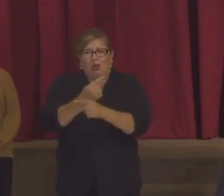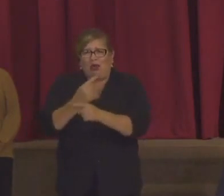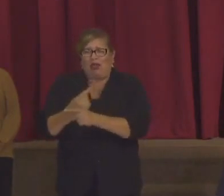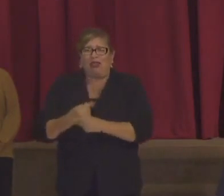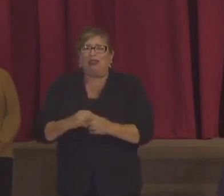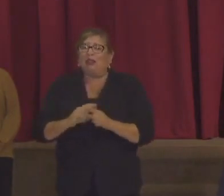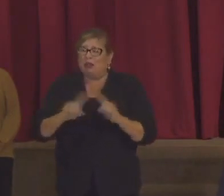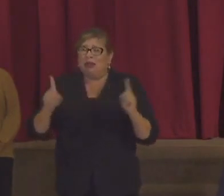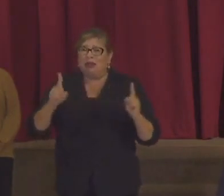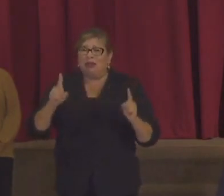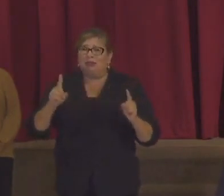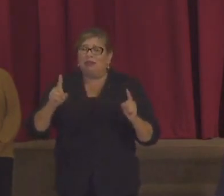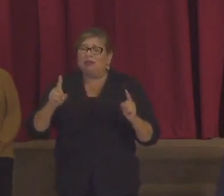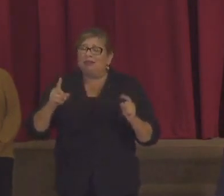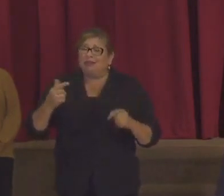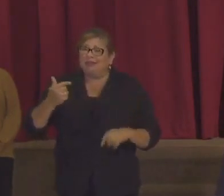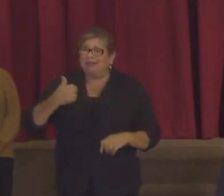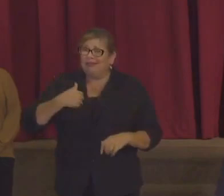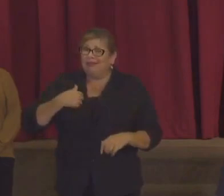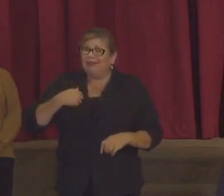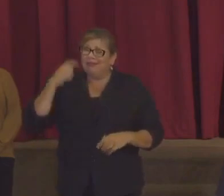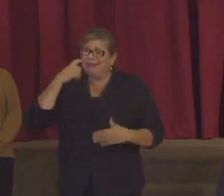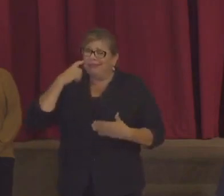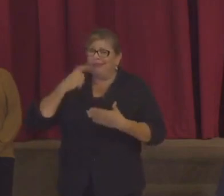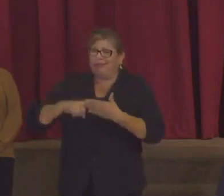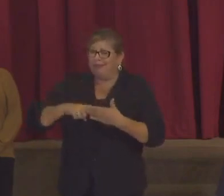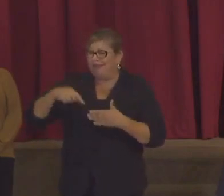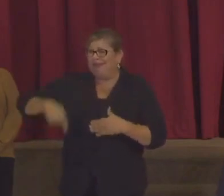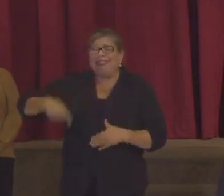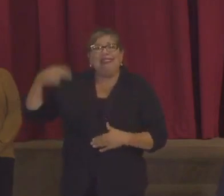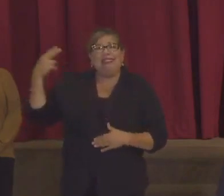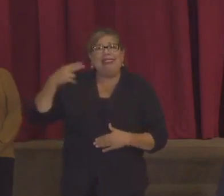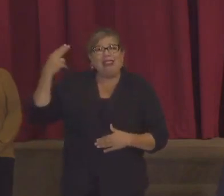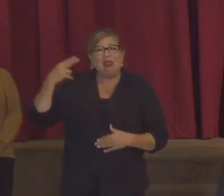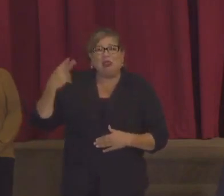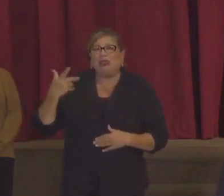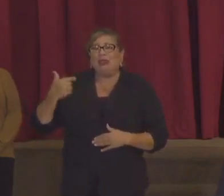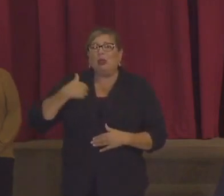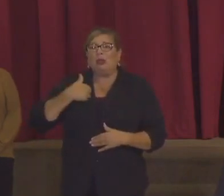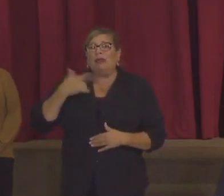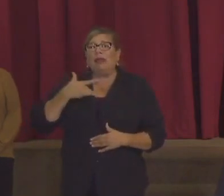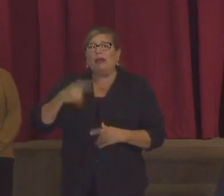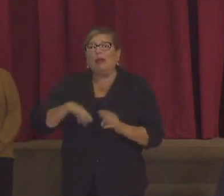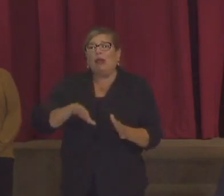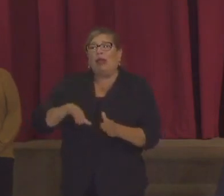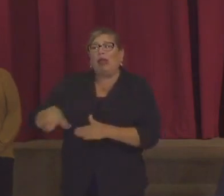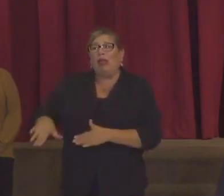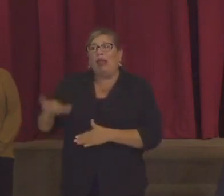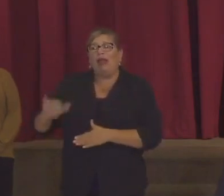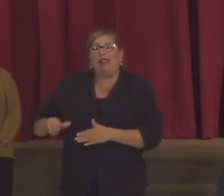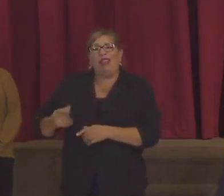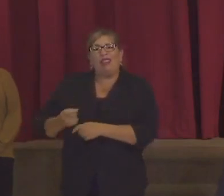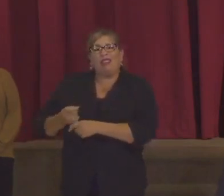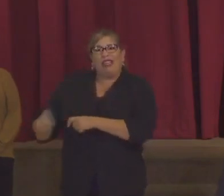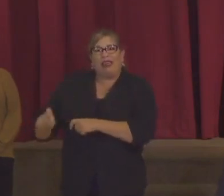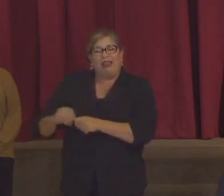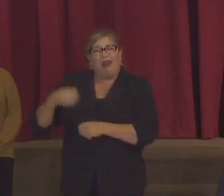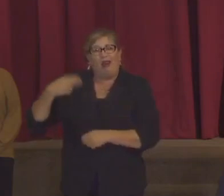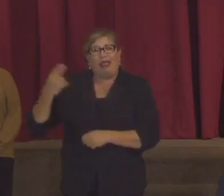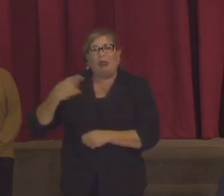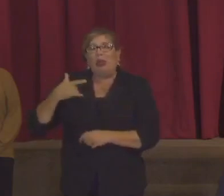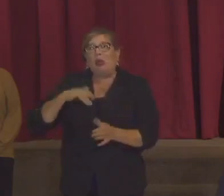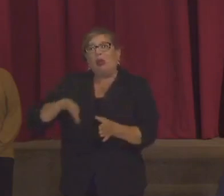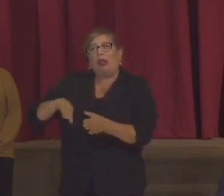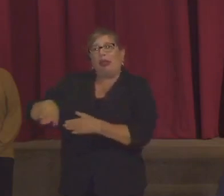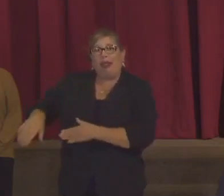of this country we have concealed, and it's rearing its head again because we never come to grips with it.